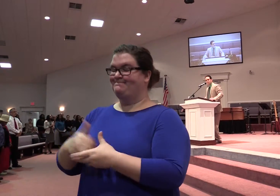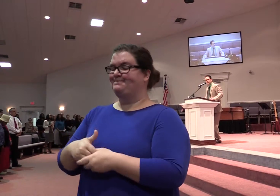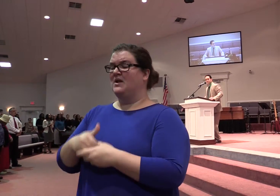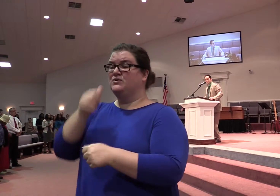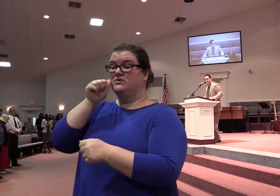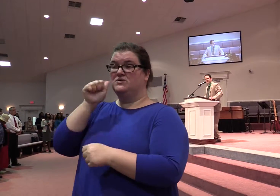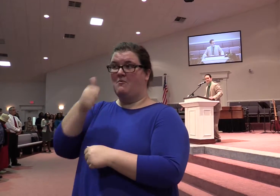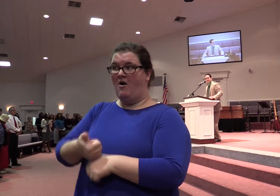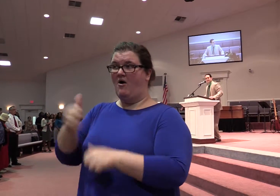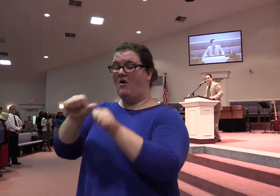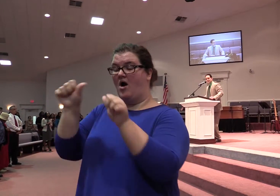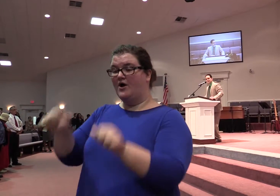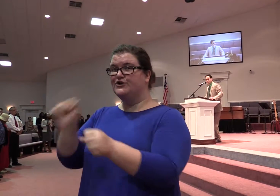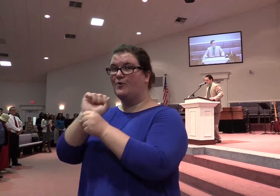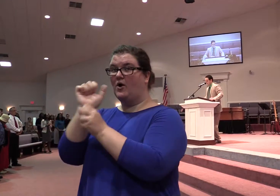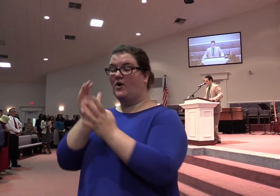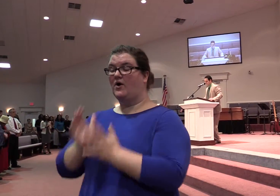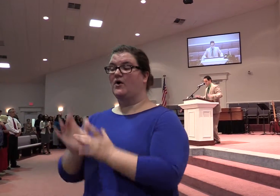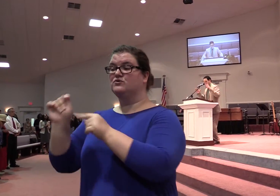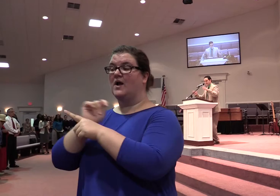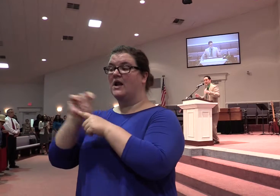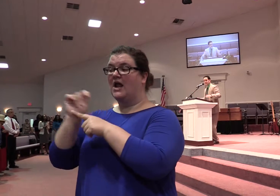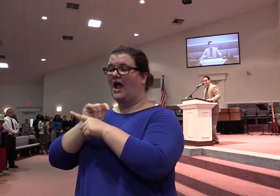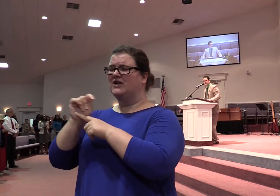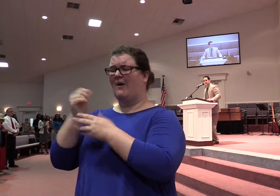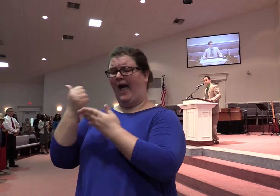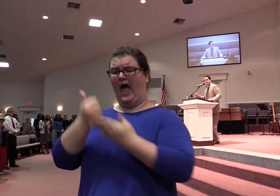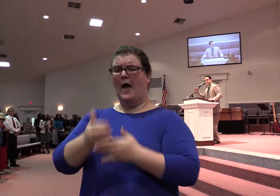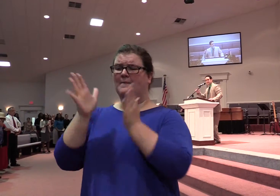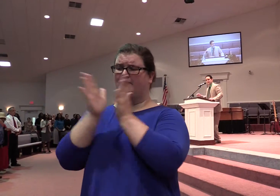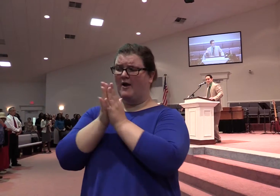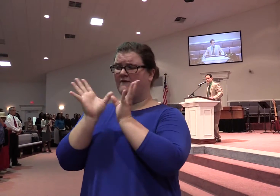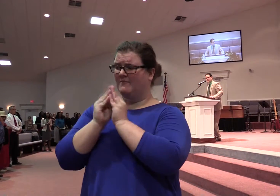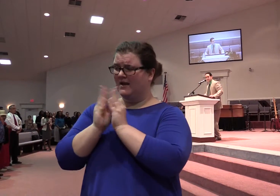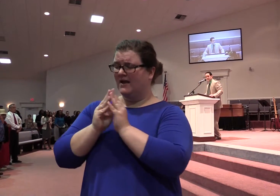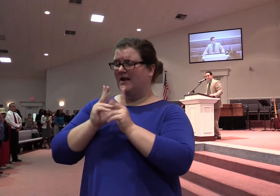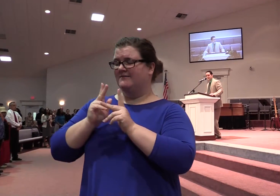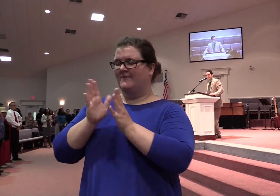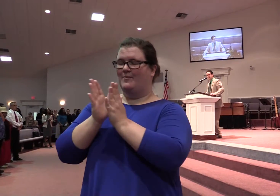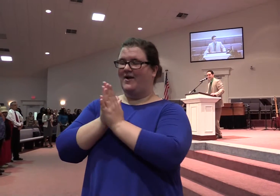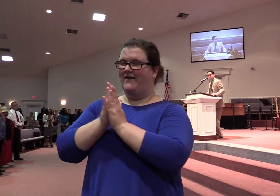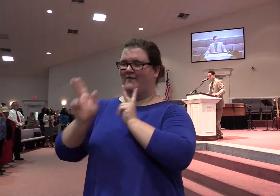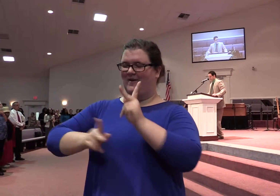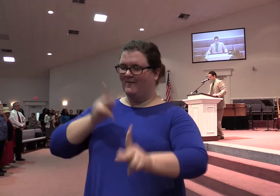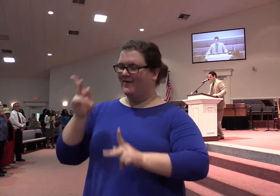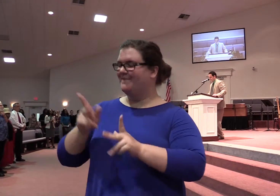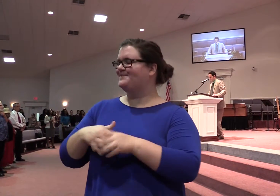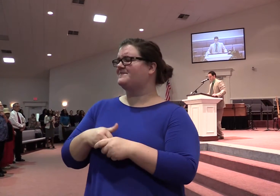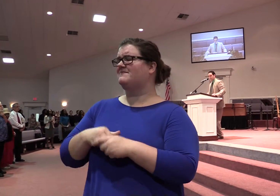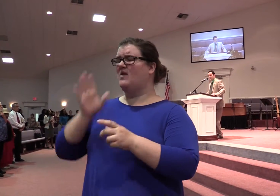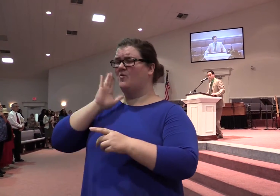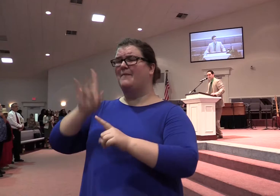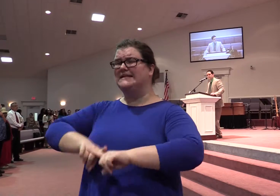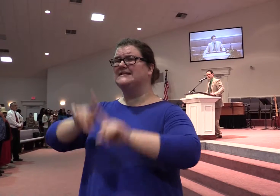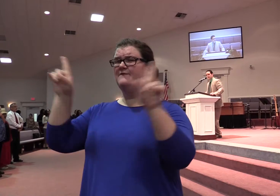altars workers training, and it's going to be awesome. It's going to be hands-on, very different than the other training that we had. And so